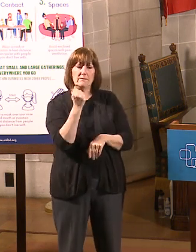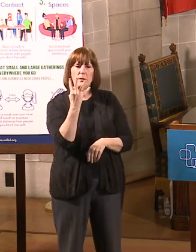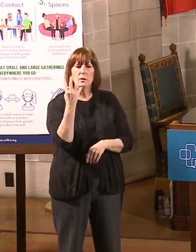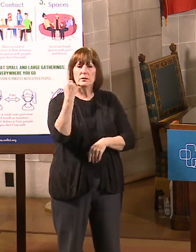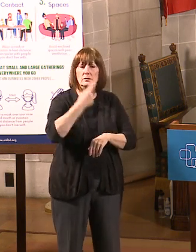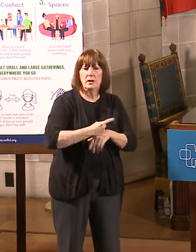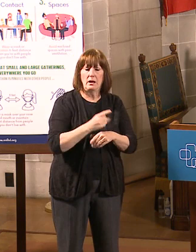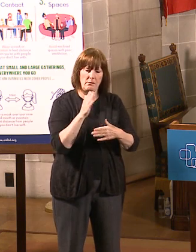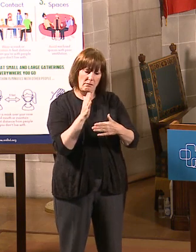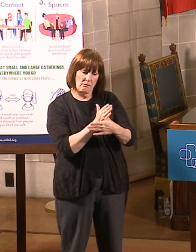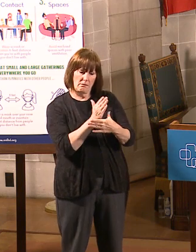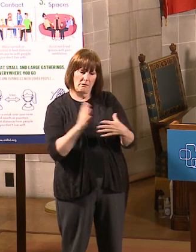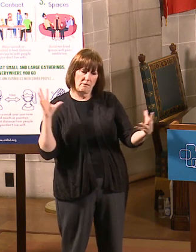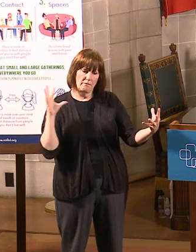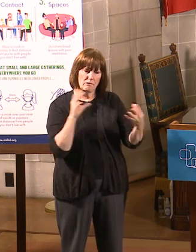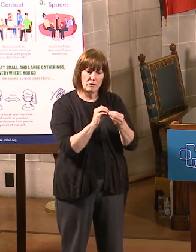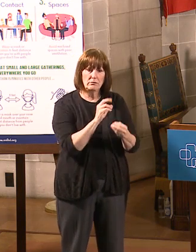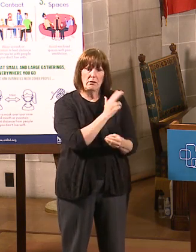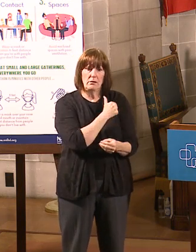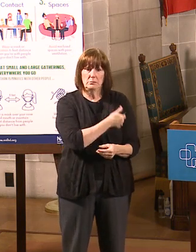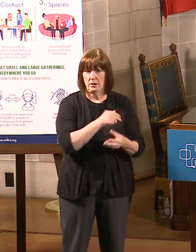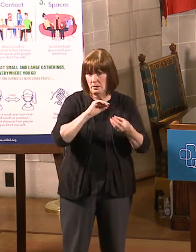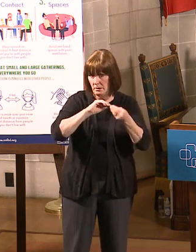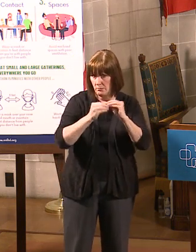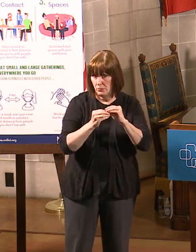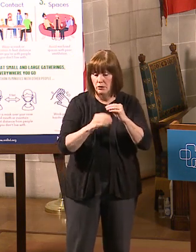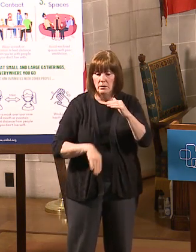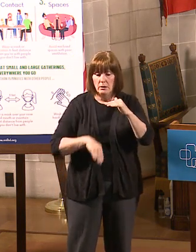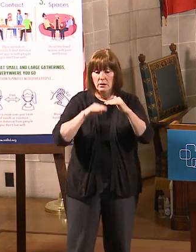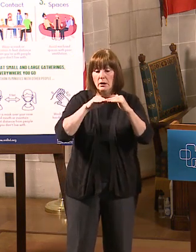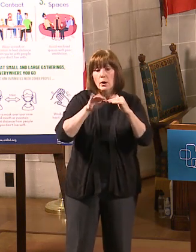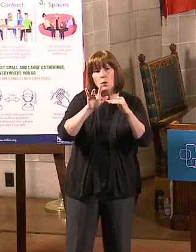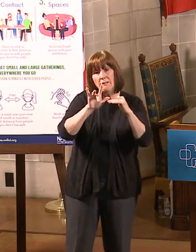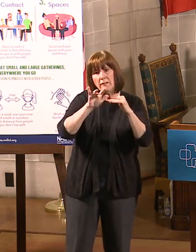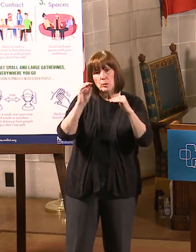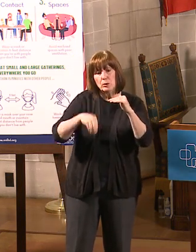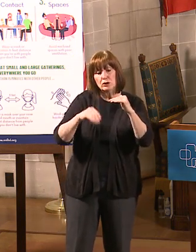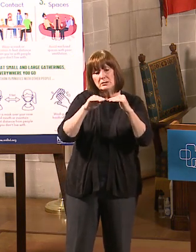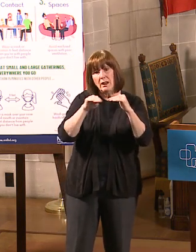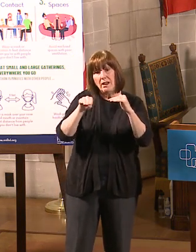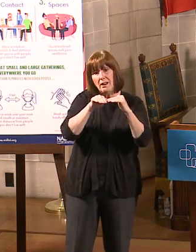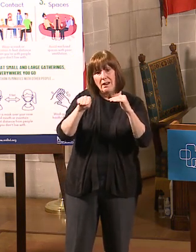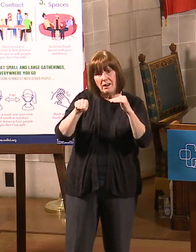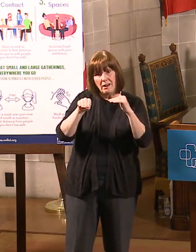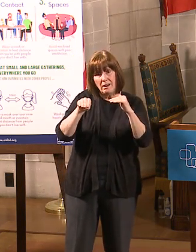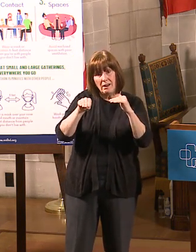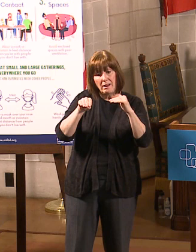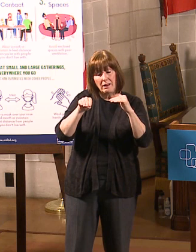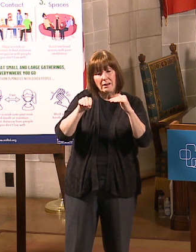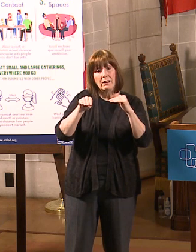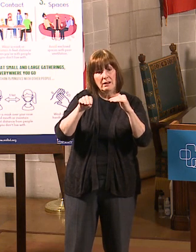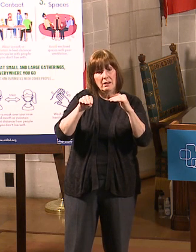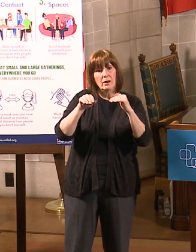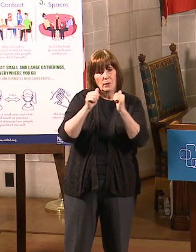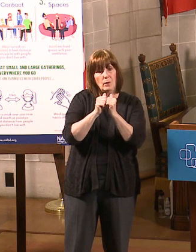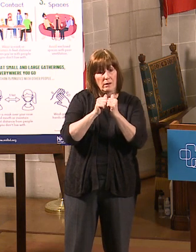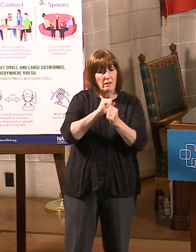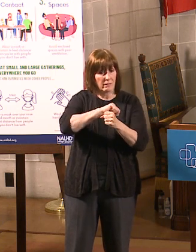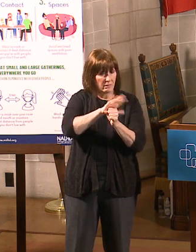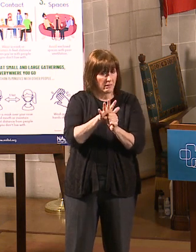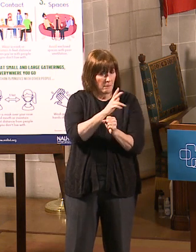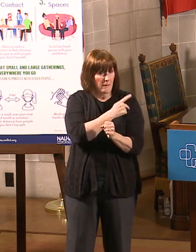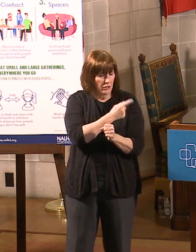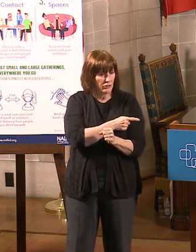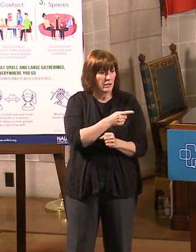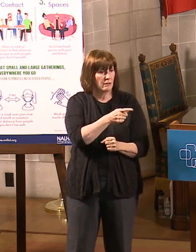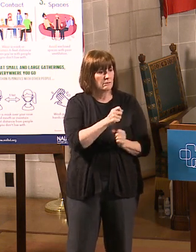our hospital capacity. And when we reach 25% of that hospital capacity filled with coronavirus patients. Ryan, can you